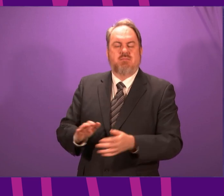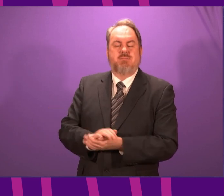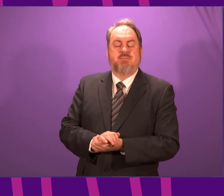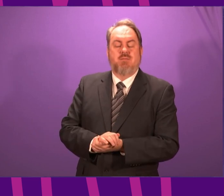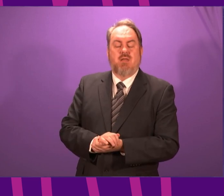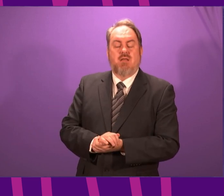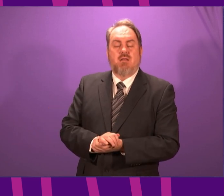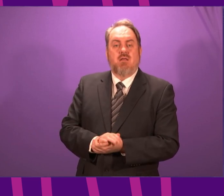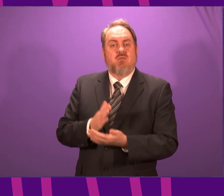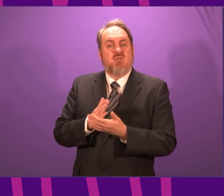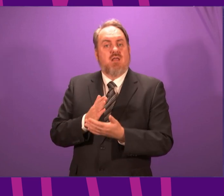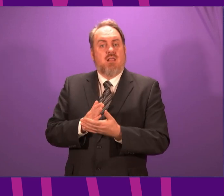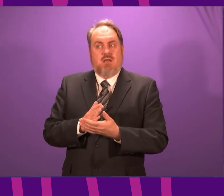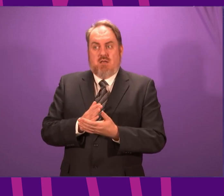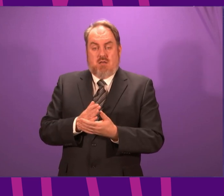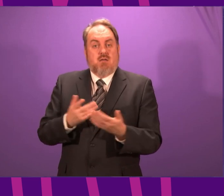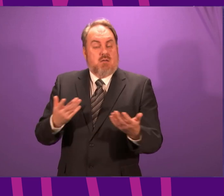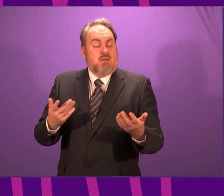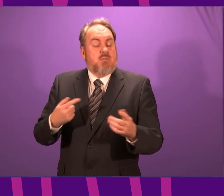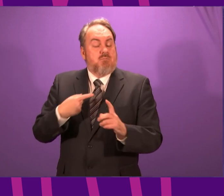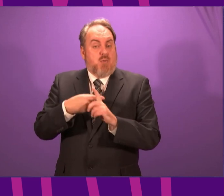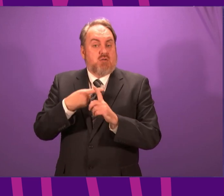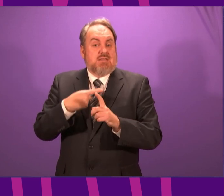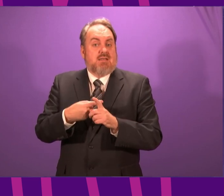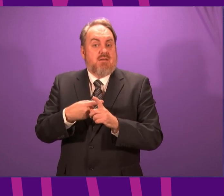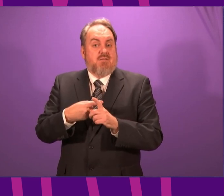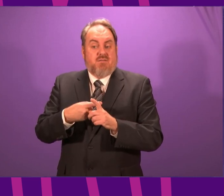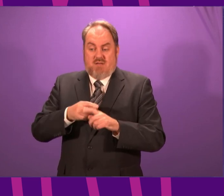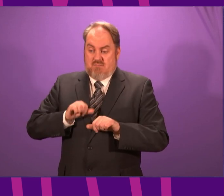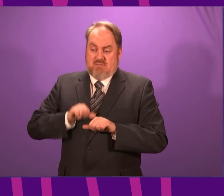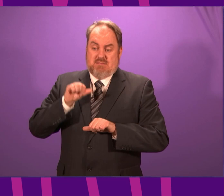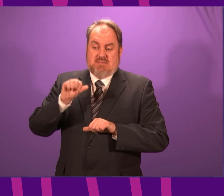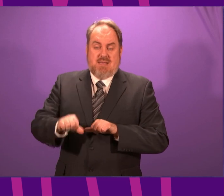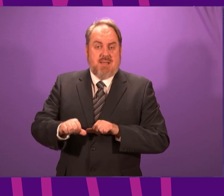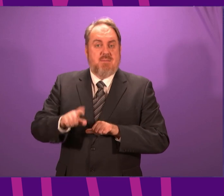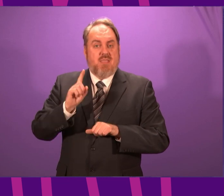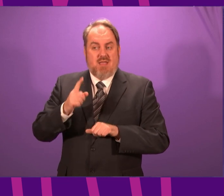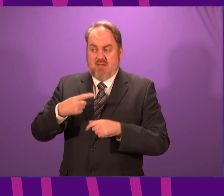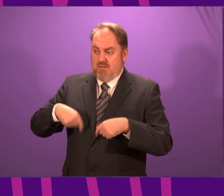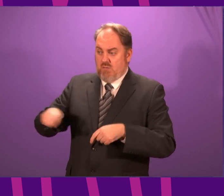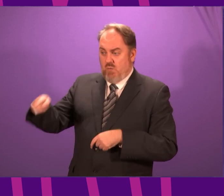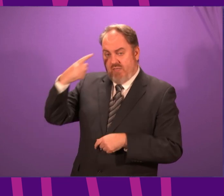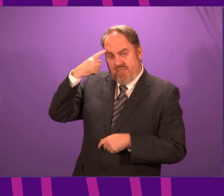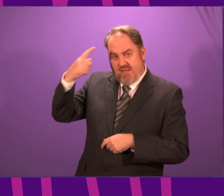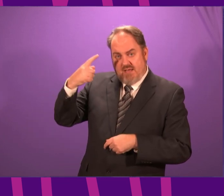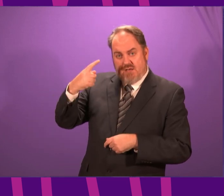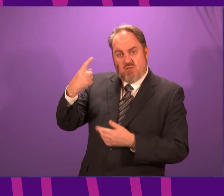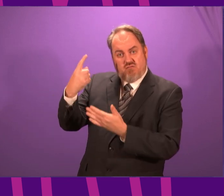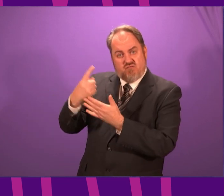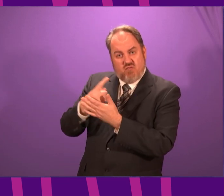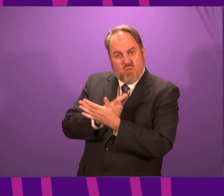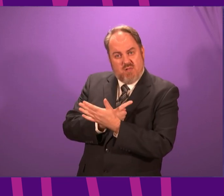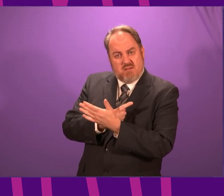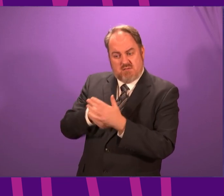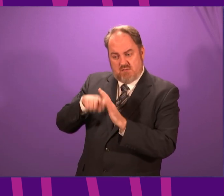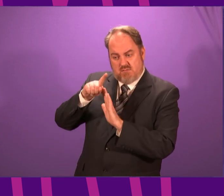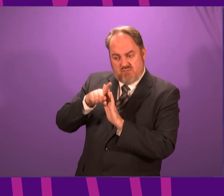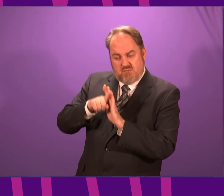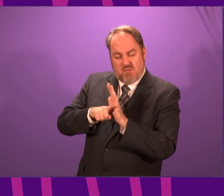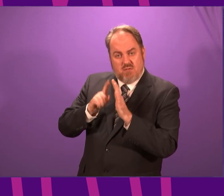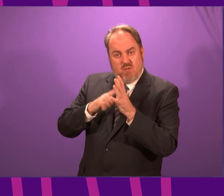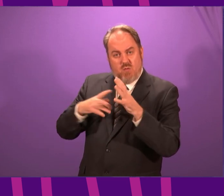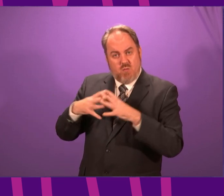Of course, it is a step forward if the government is now conceding the principle that regulations should be voted on by